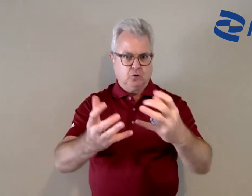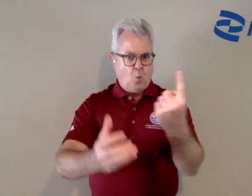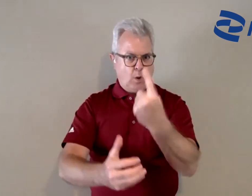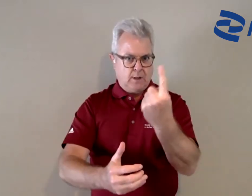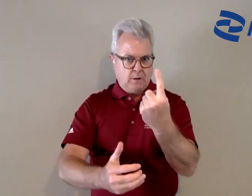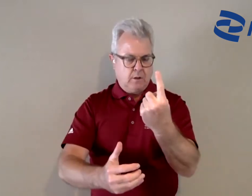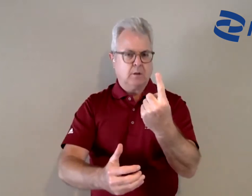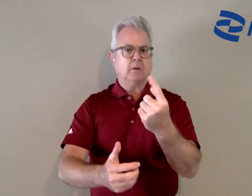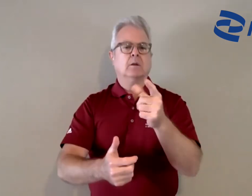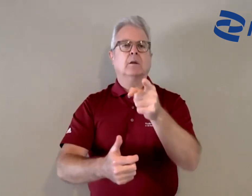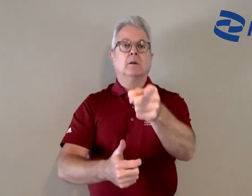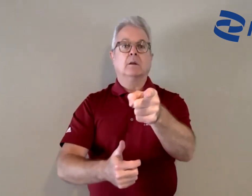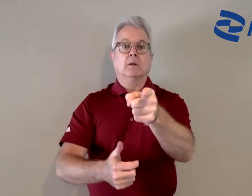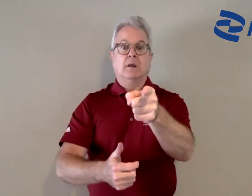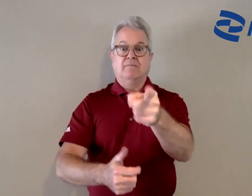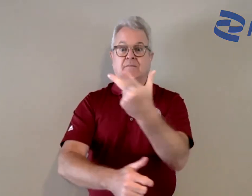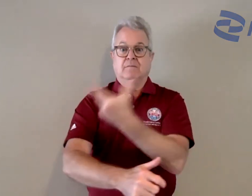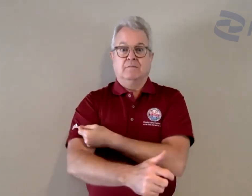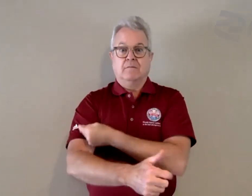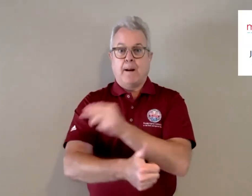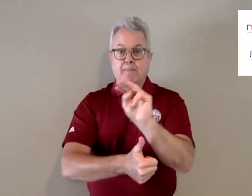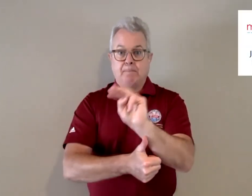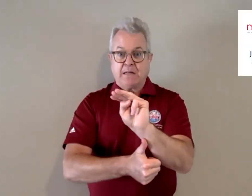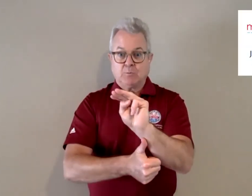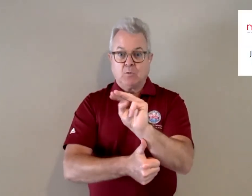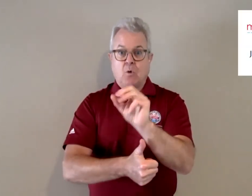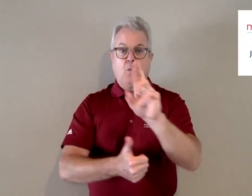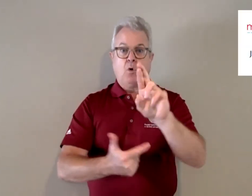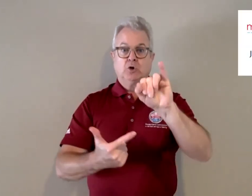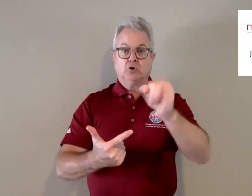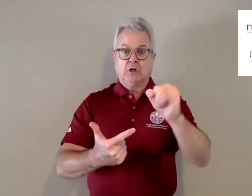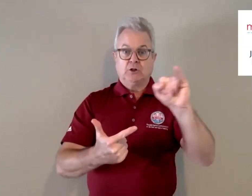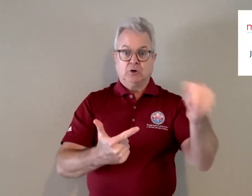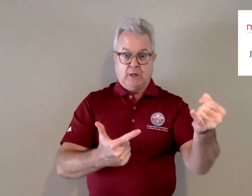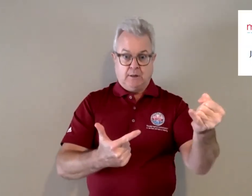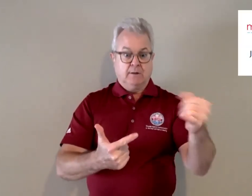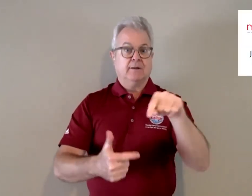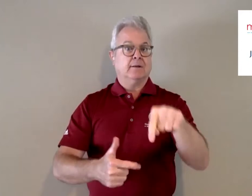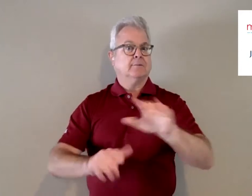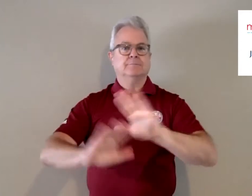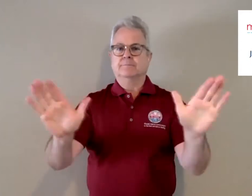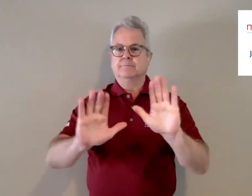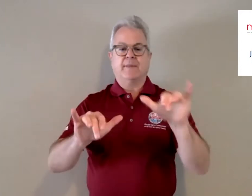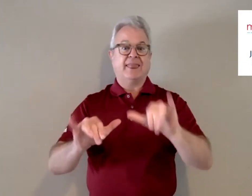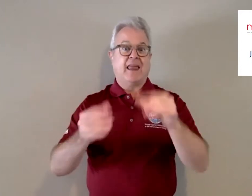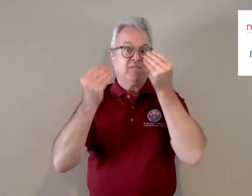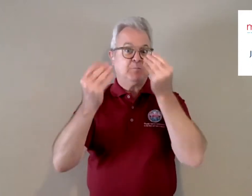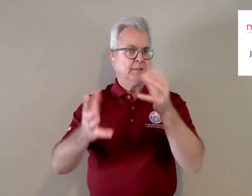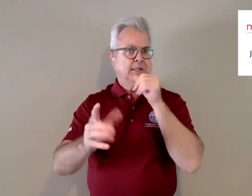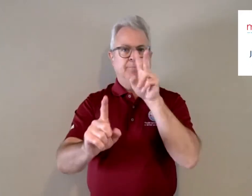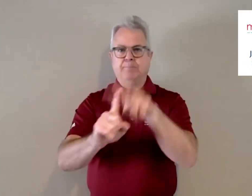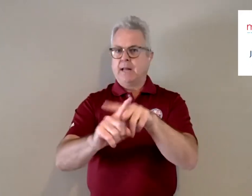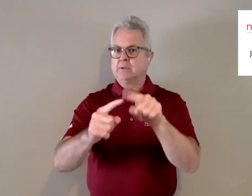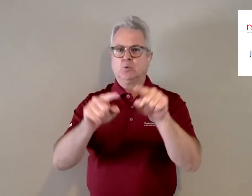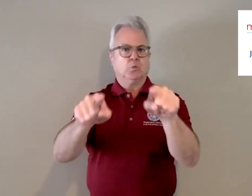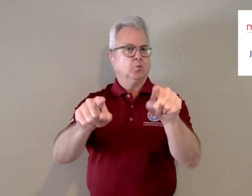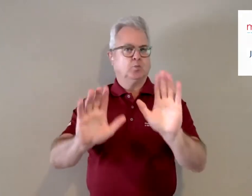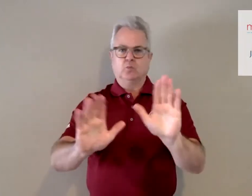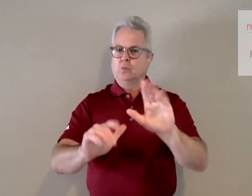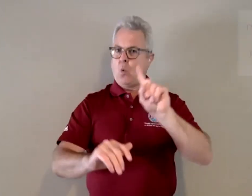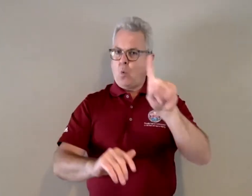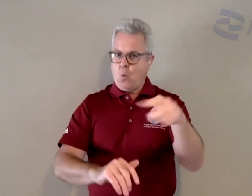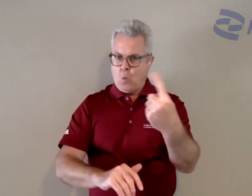are for Pfizer vaccine receivers only. If you received the Moderna